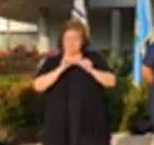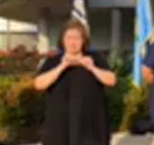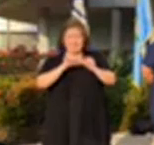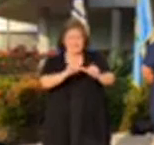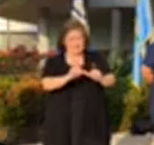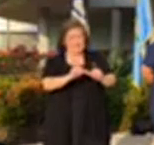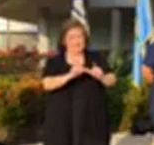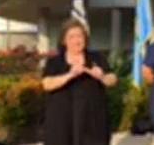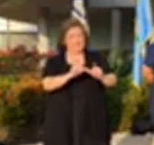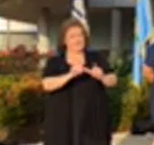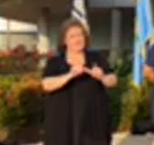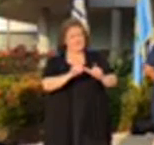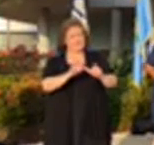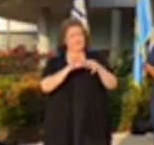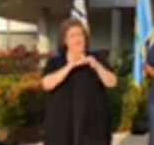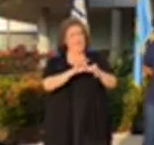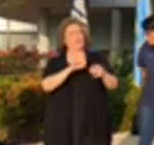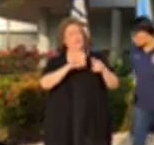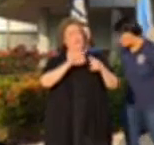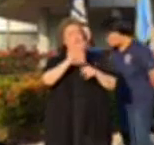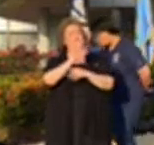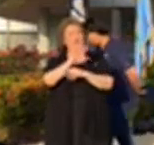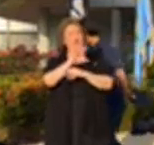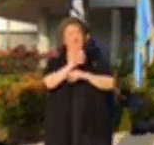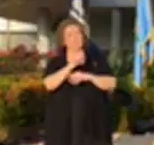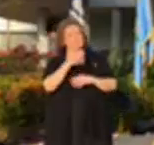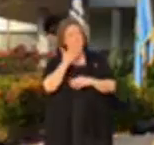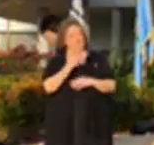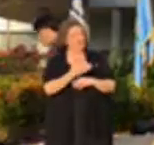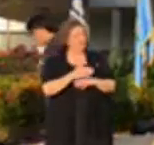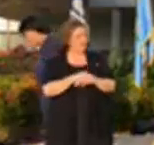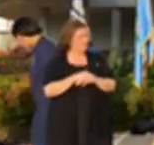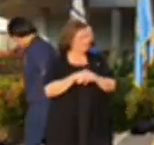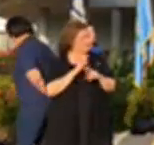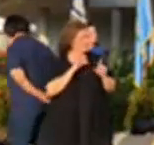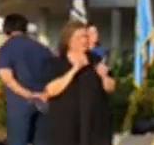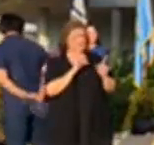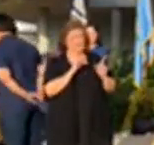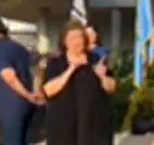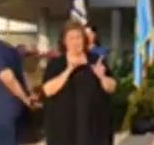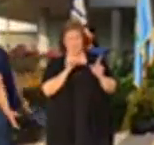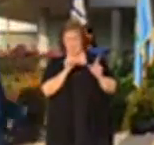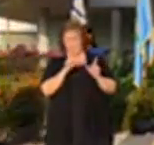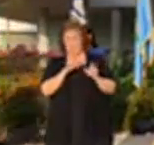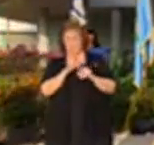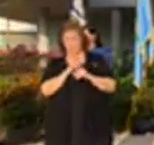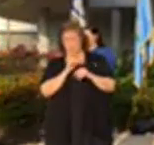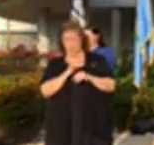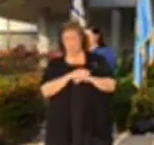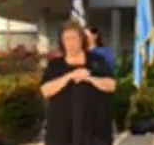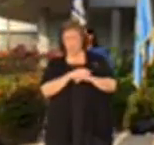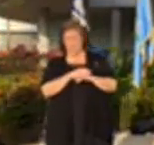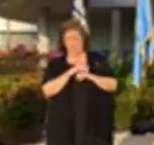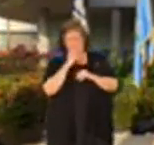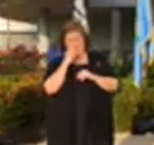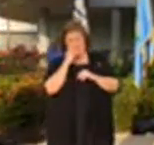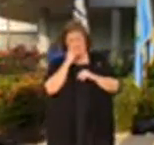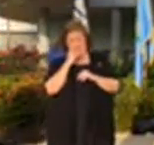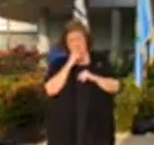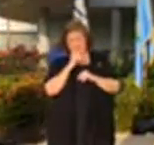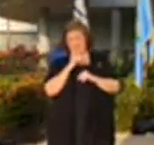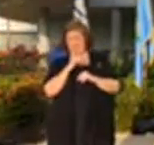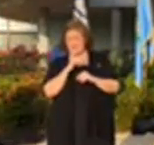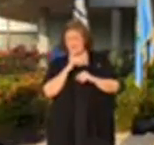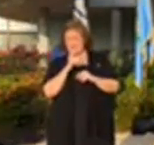as it relates to this virus. Thank you. WDSU followed by Fox 8. When it comes to people ages